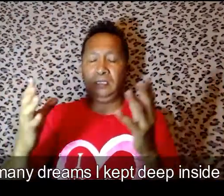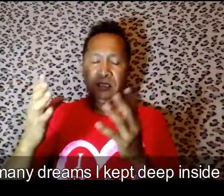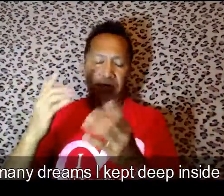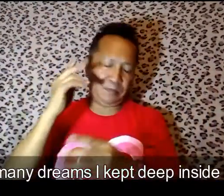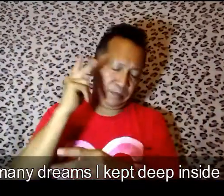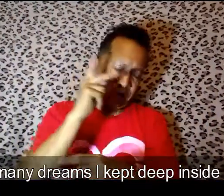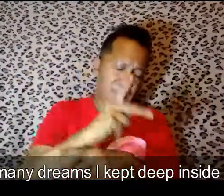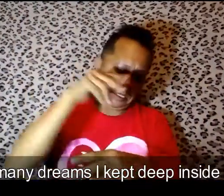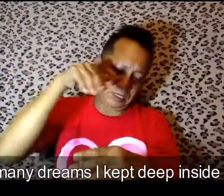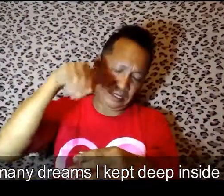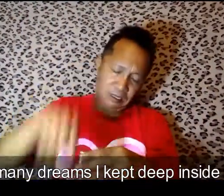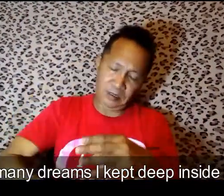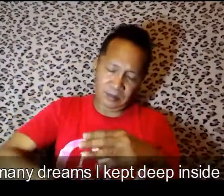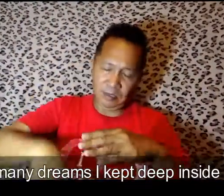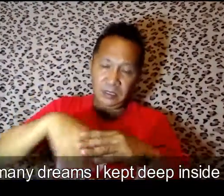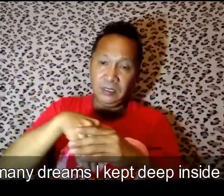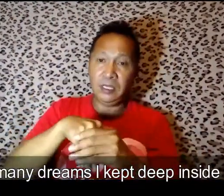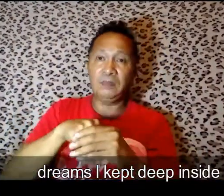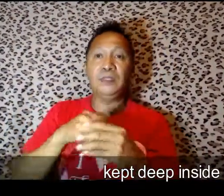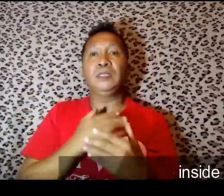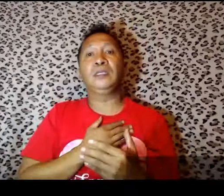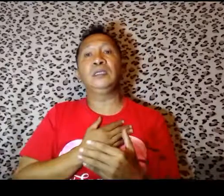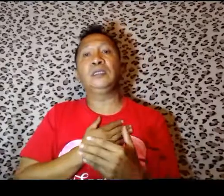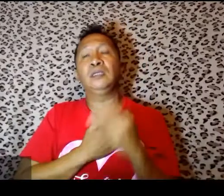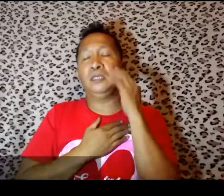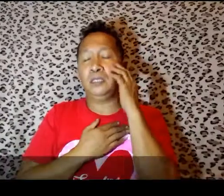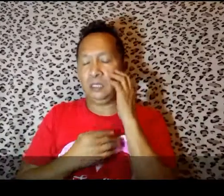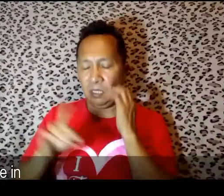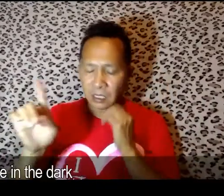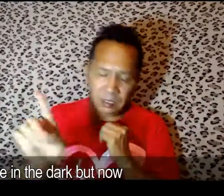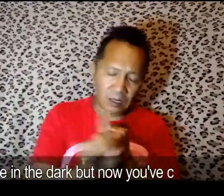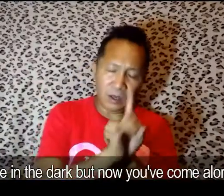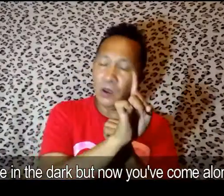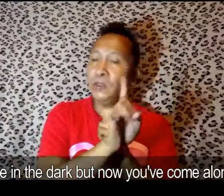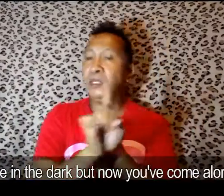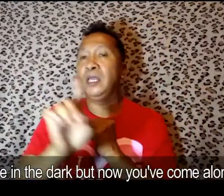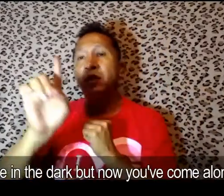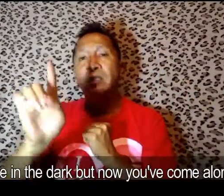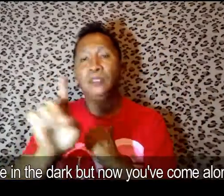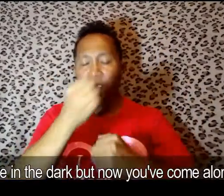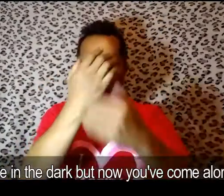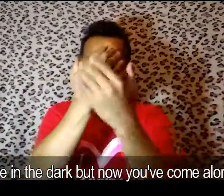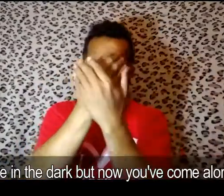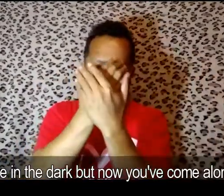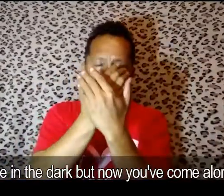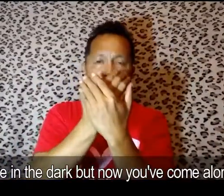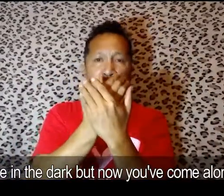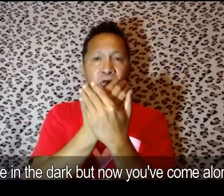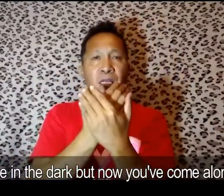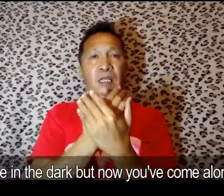I've kept deep inside me Alone in the